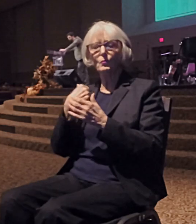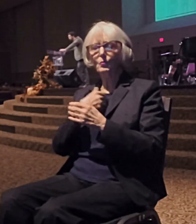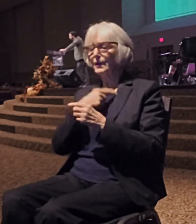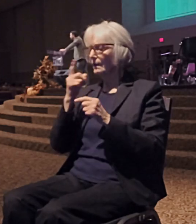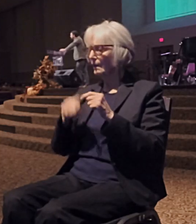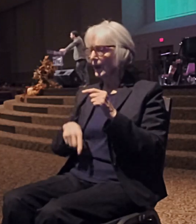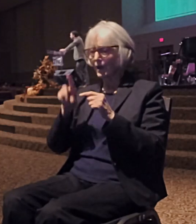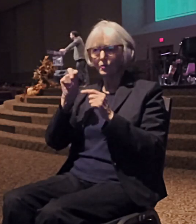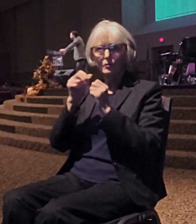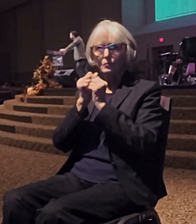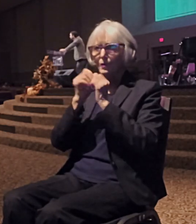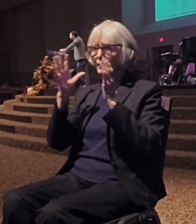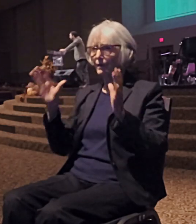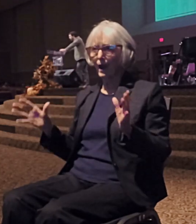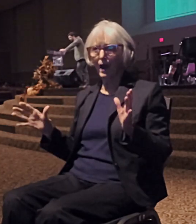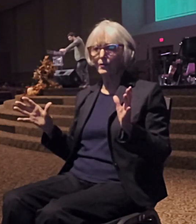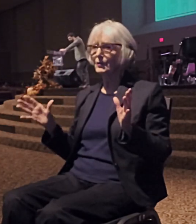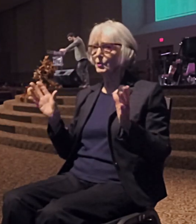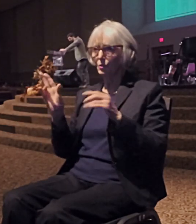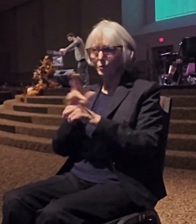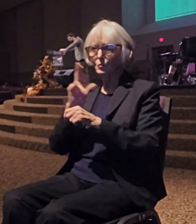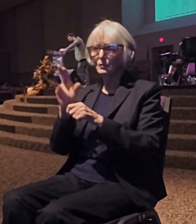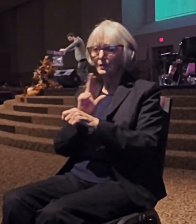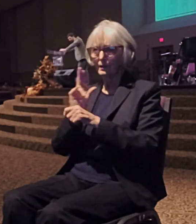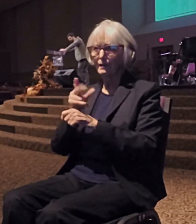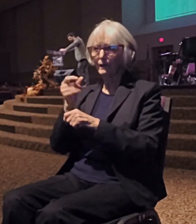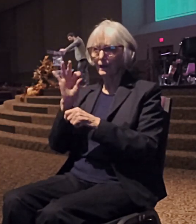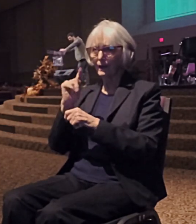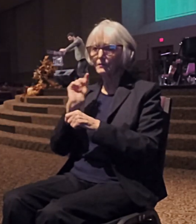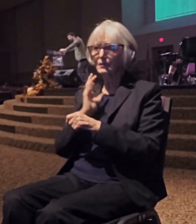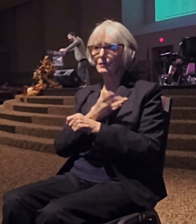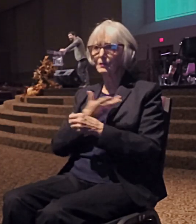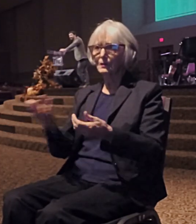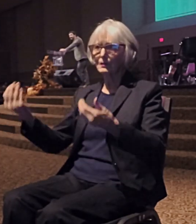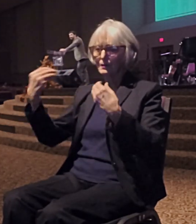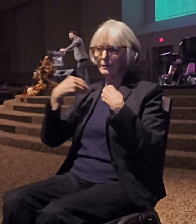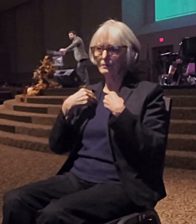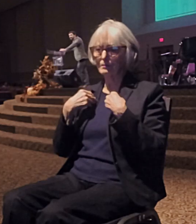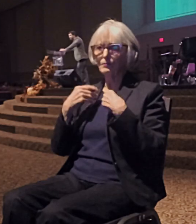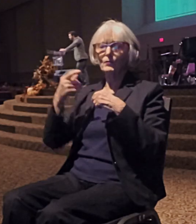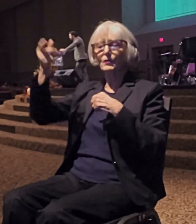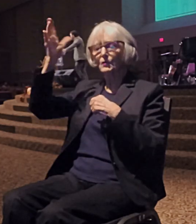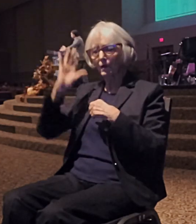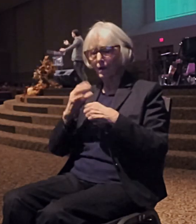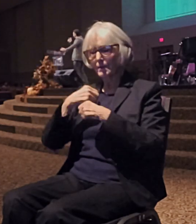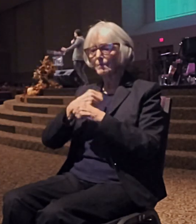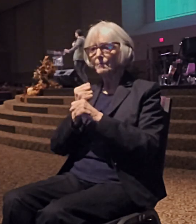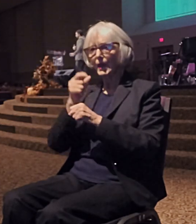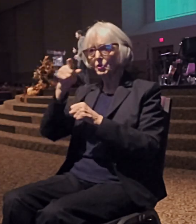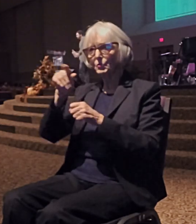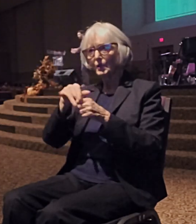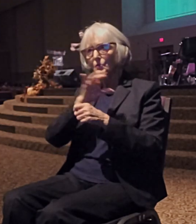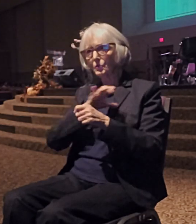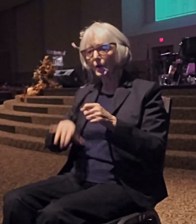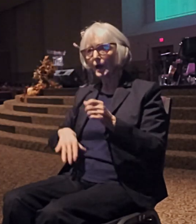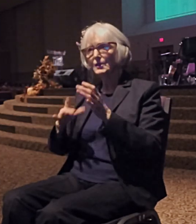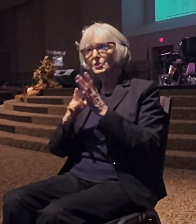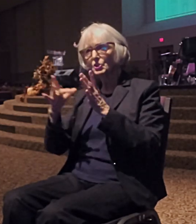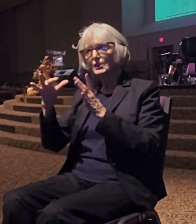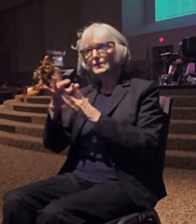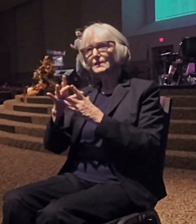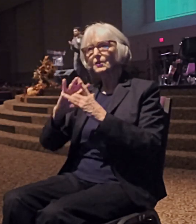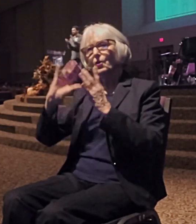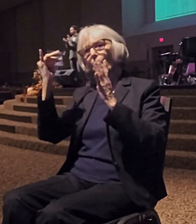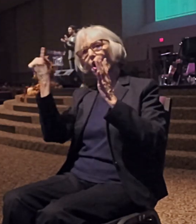the faithful service of the gifts God's given you. God has made you in Christ Jesus